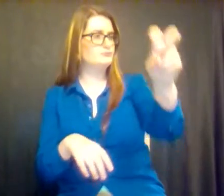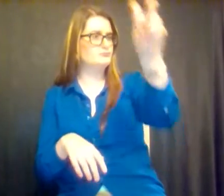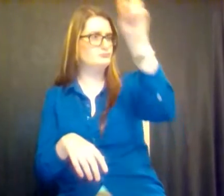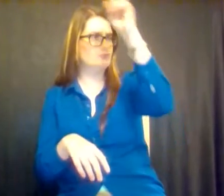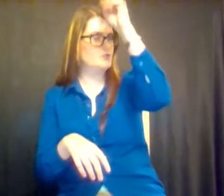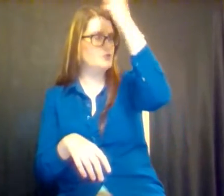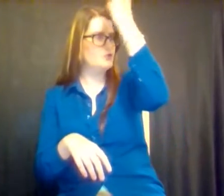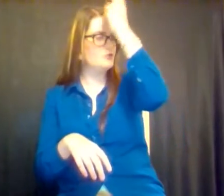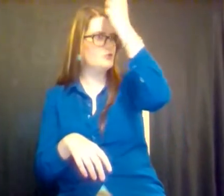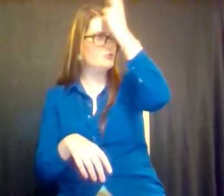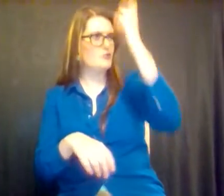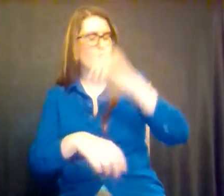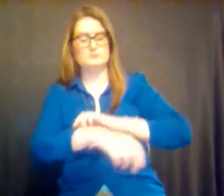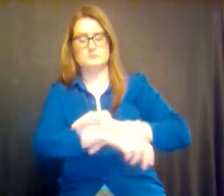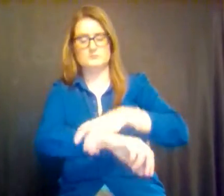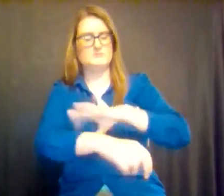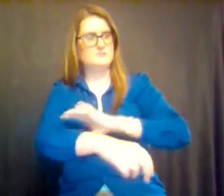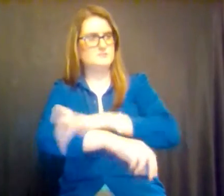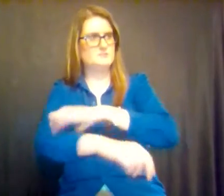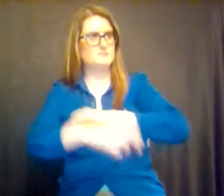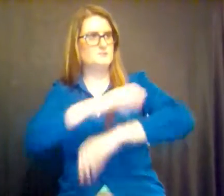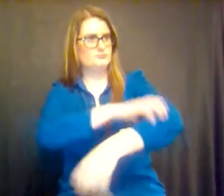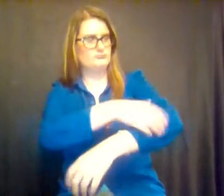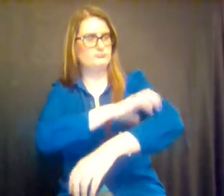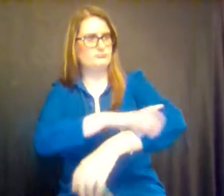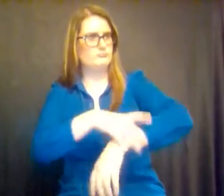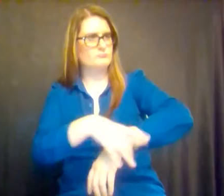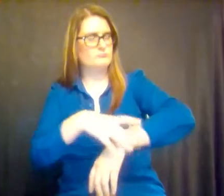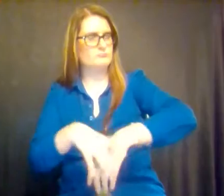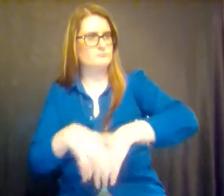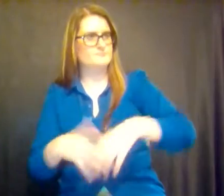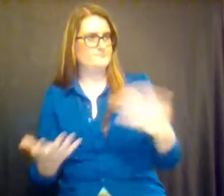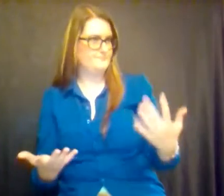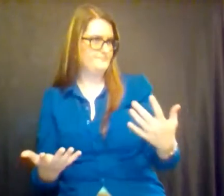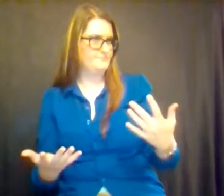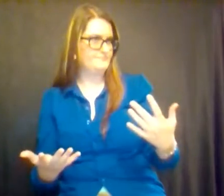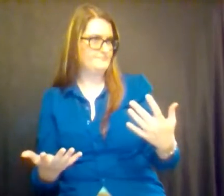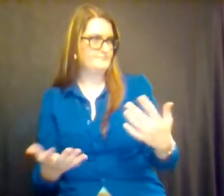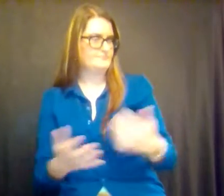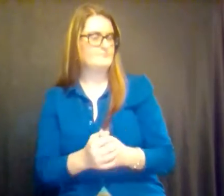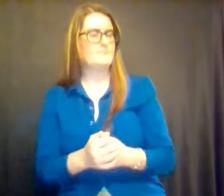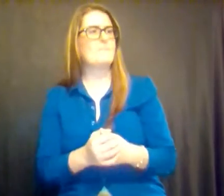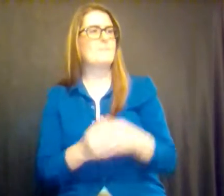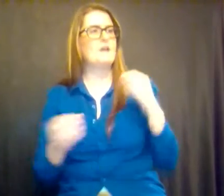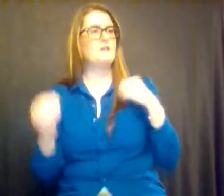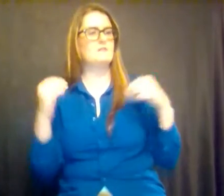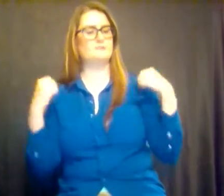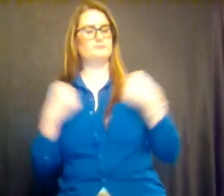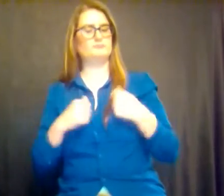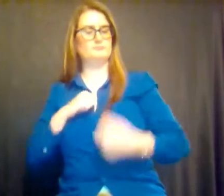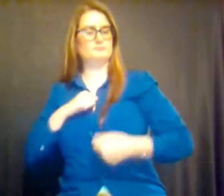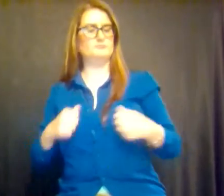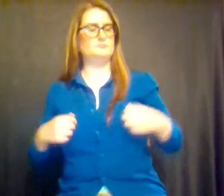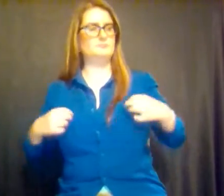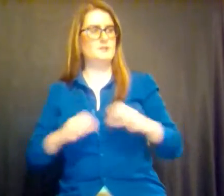them around Jacob's arms and put one across the back of his neck, and she dressed him in Esau's finest robe. "There, that should do the trick," she